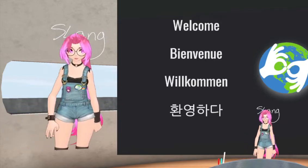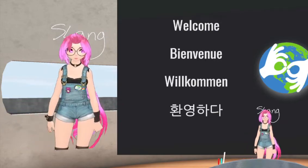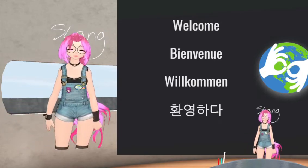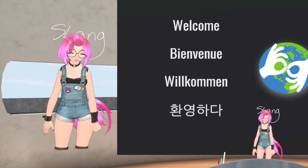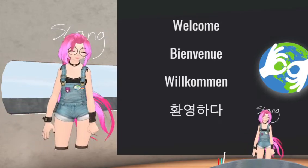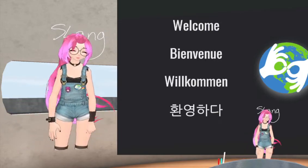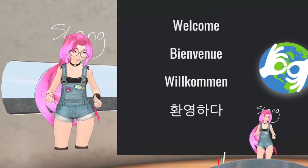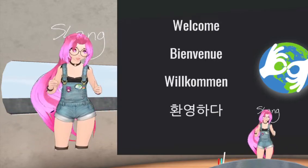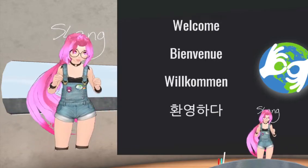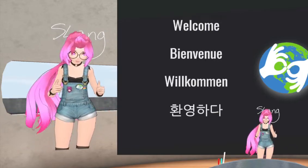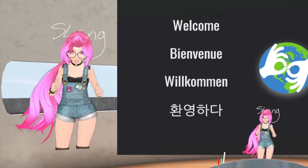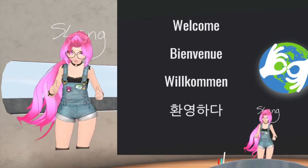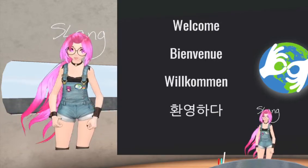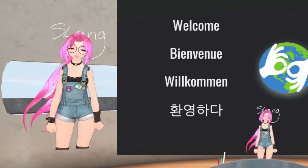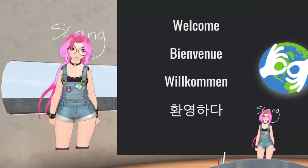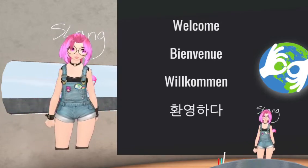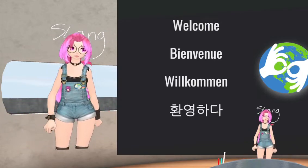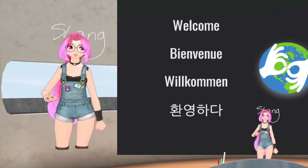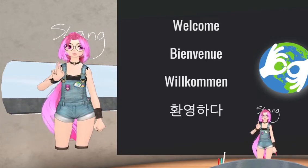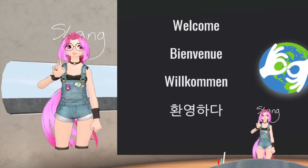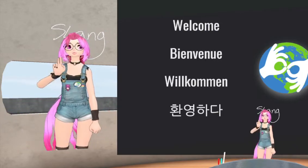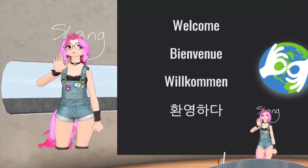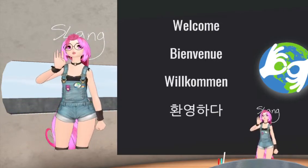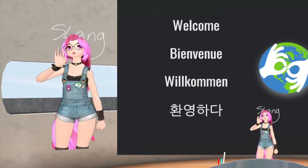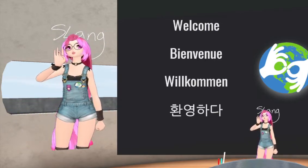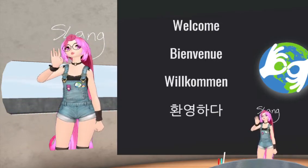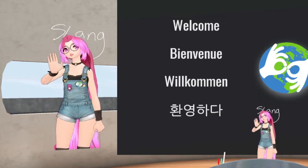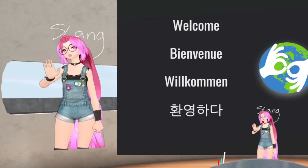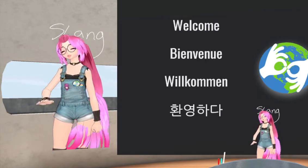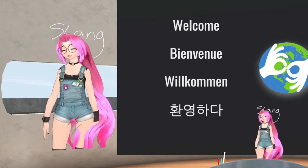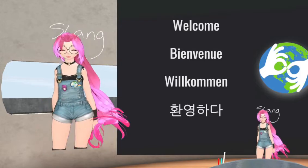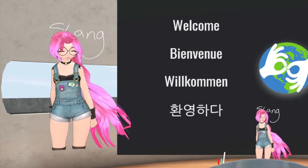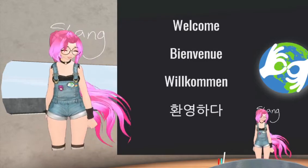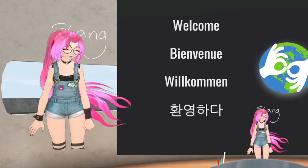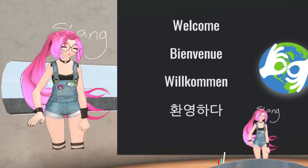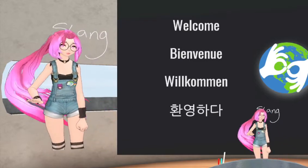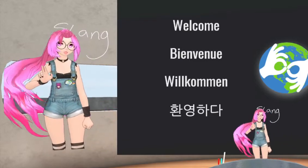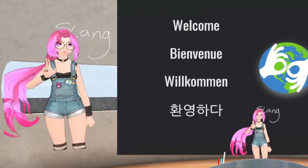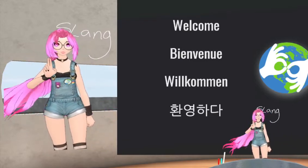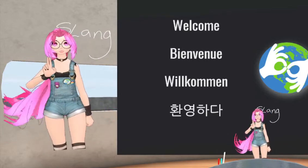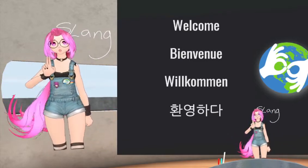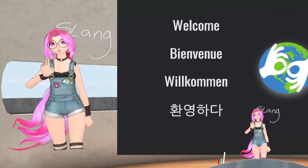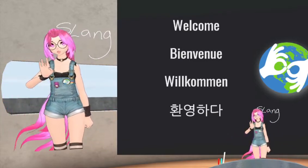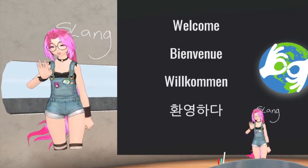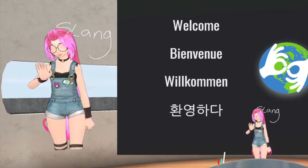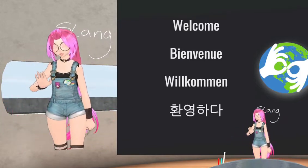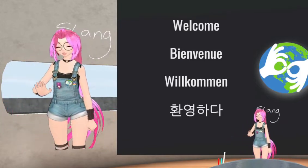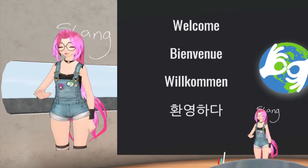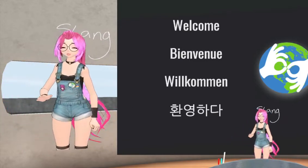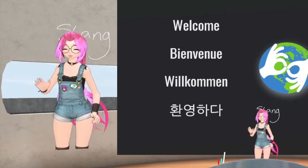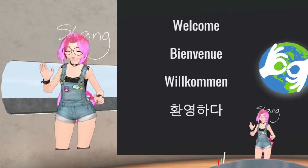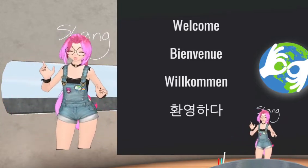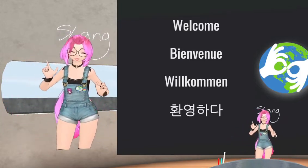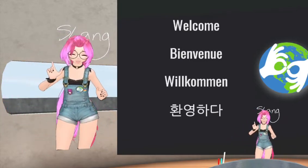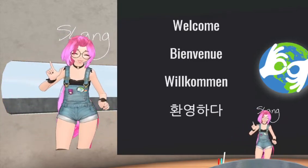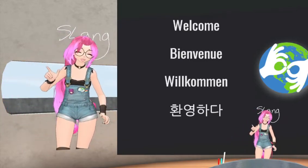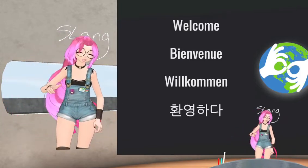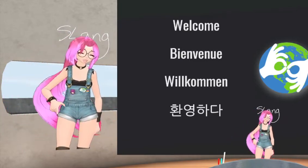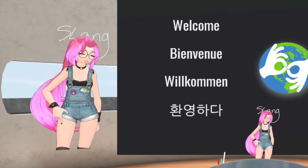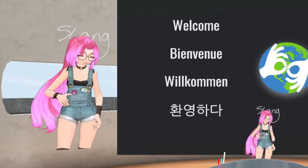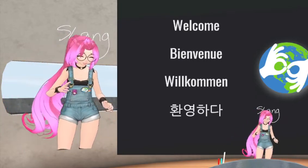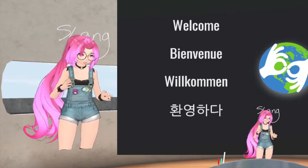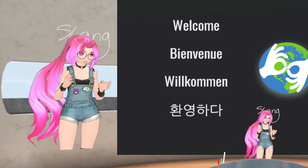you passing? Okay, I have a few extroverts saying yes. Okay, so here's the first one. This is a slang sign. I'm going to